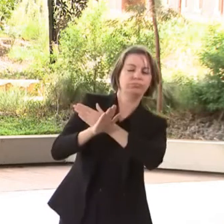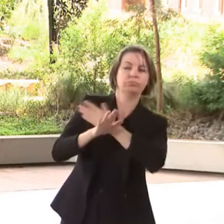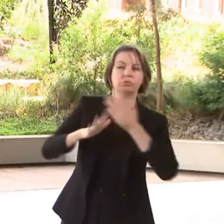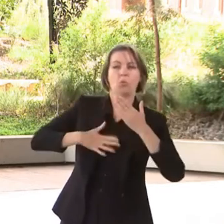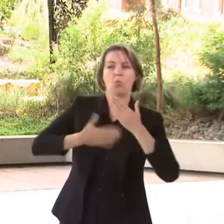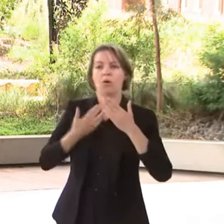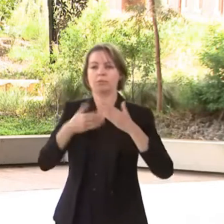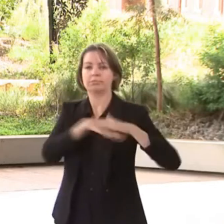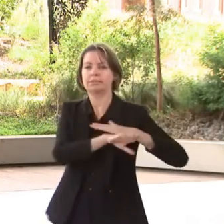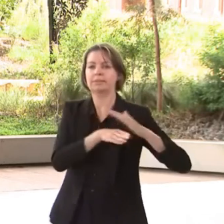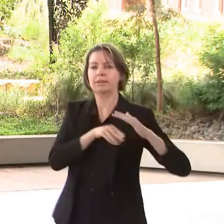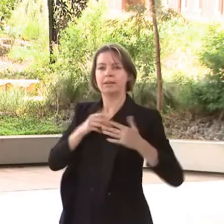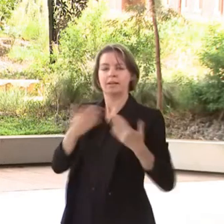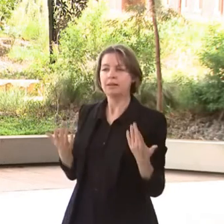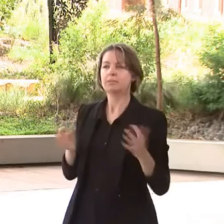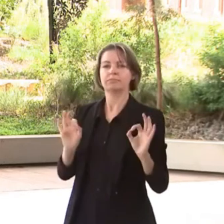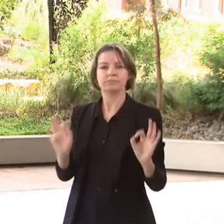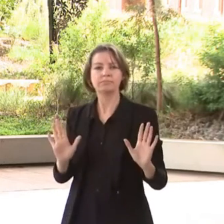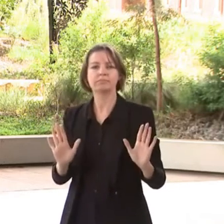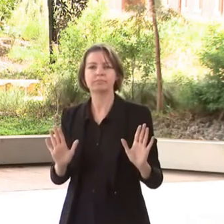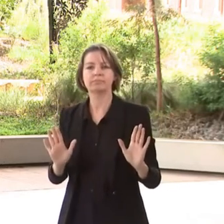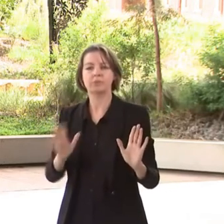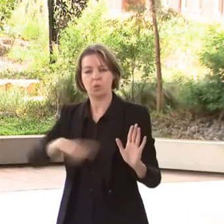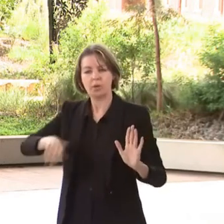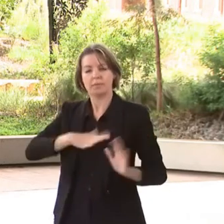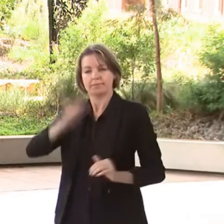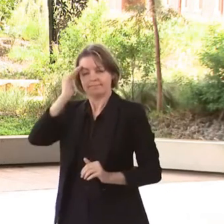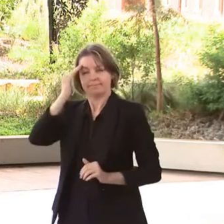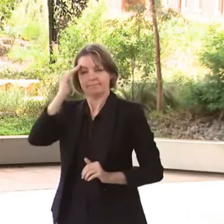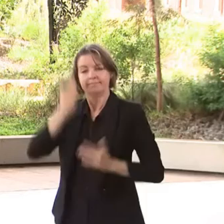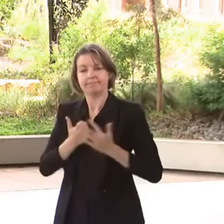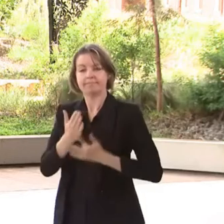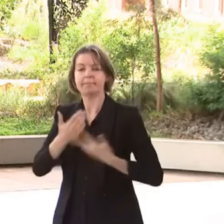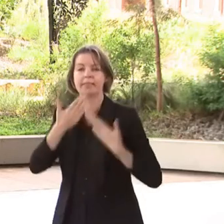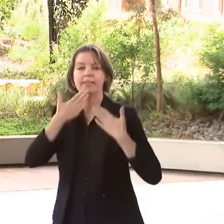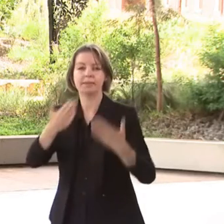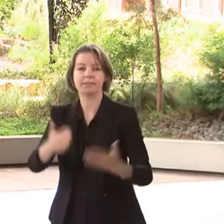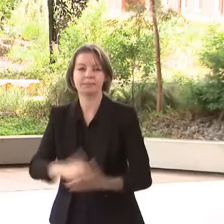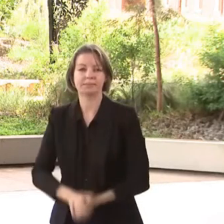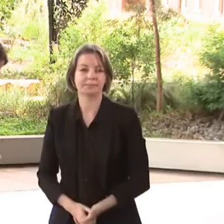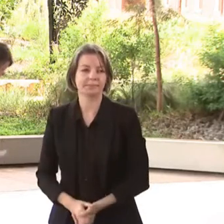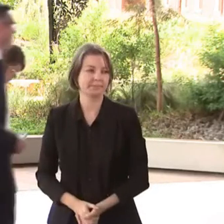not the position we're in because of the efforts that everyone's made. We just got to keep going. Thanks.